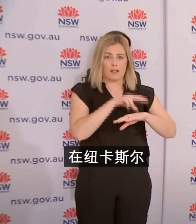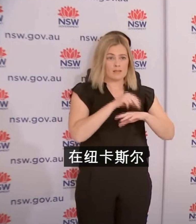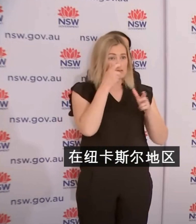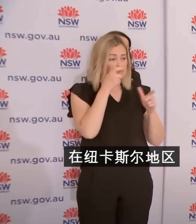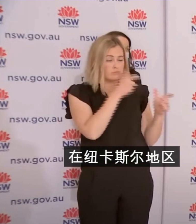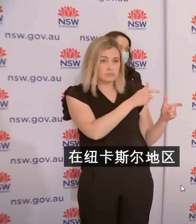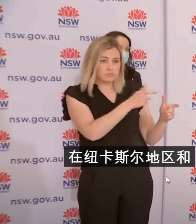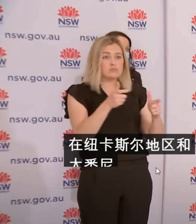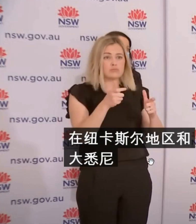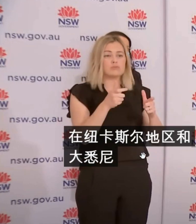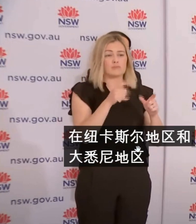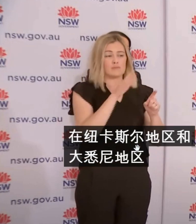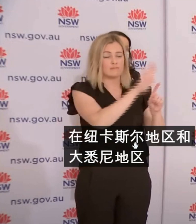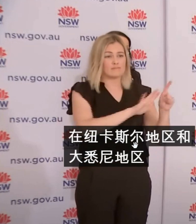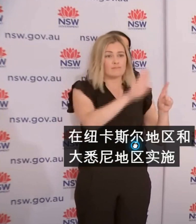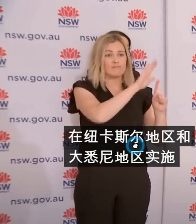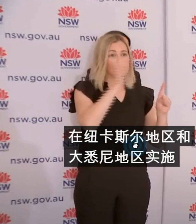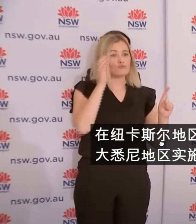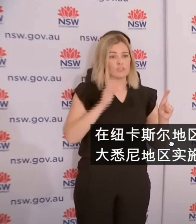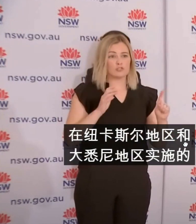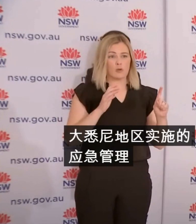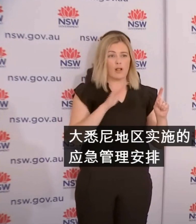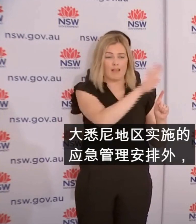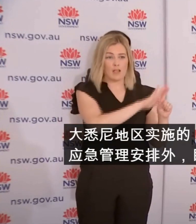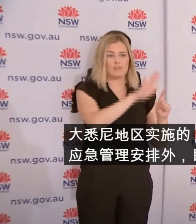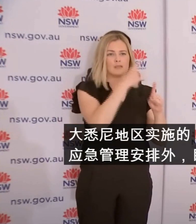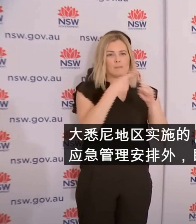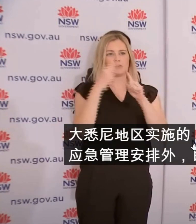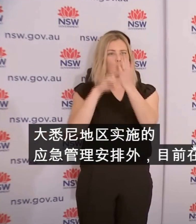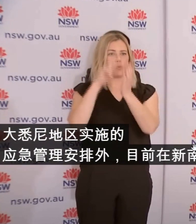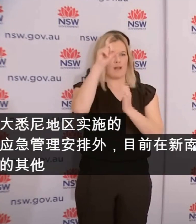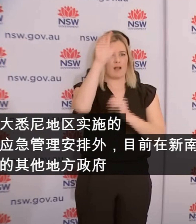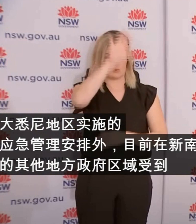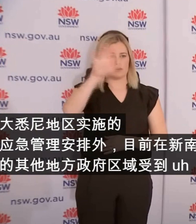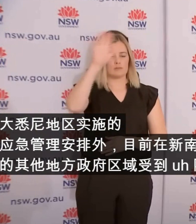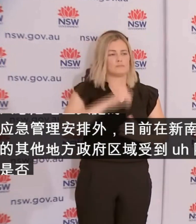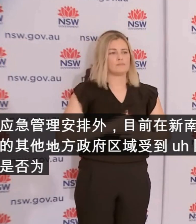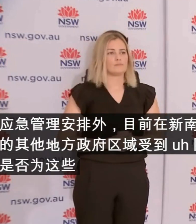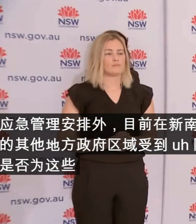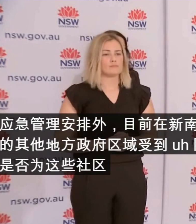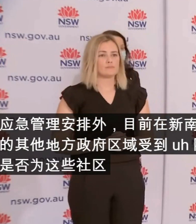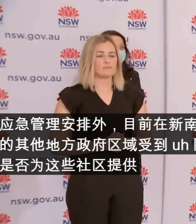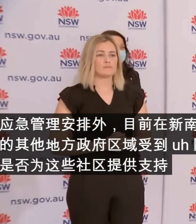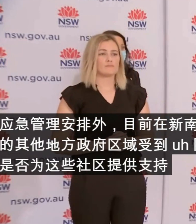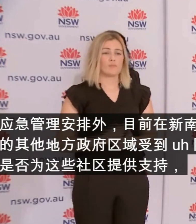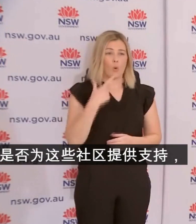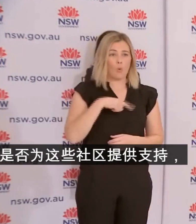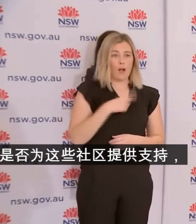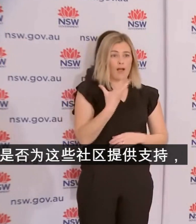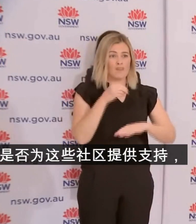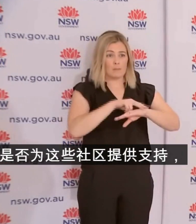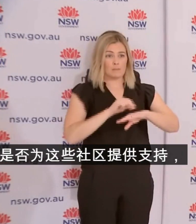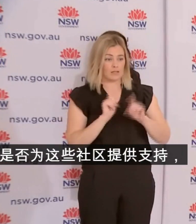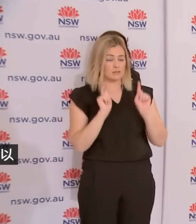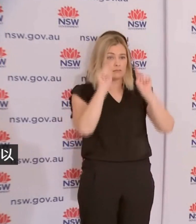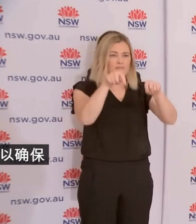in the Newcastle area and indeed across Greater Sydney. Those emergency management arrangements are there to provide support to those